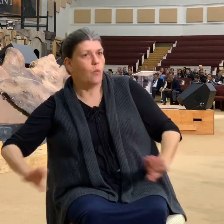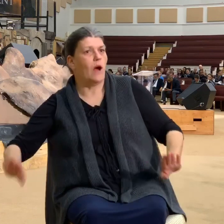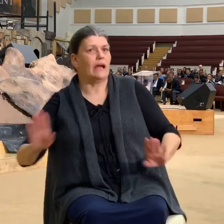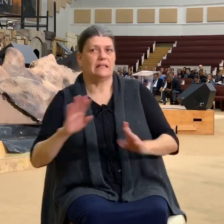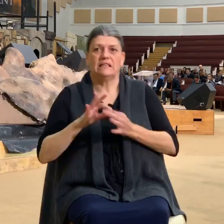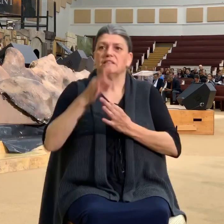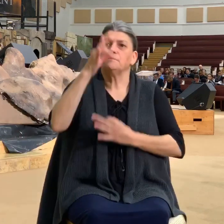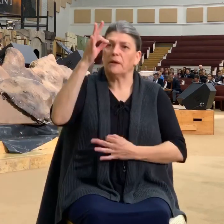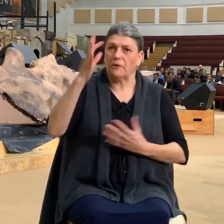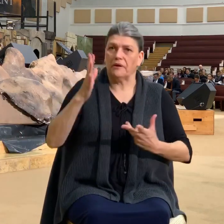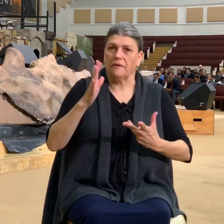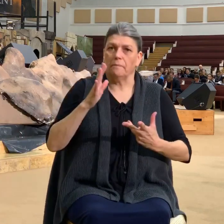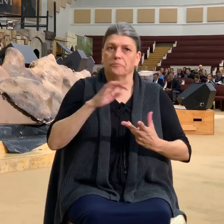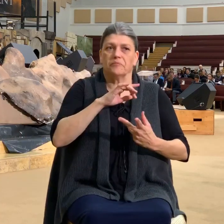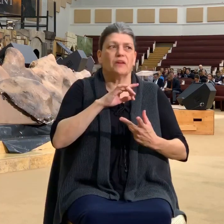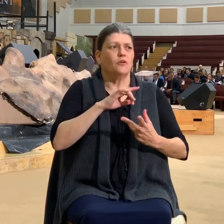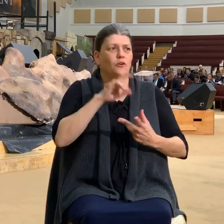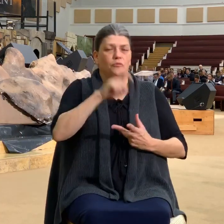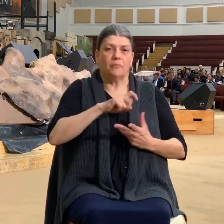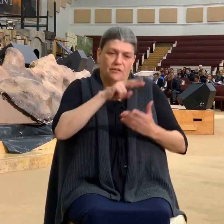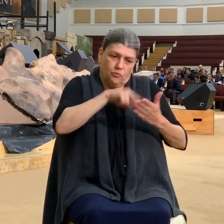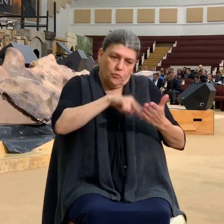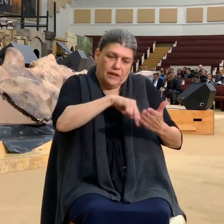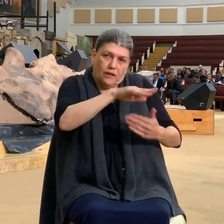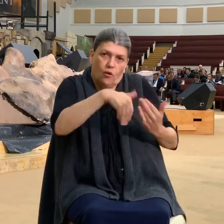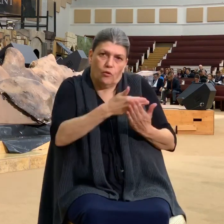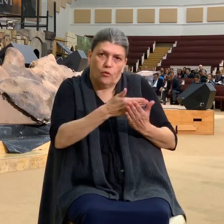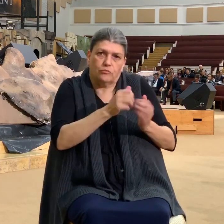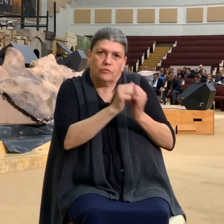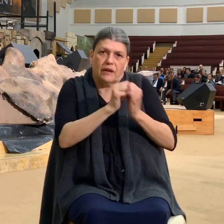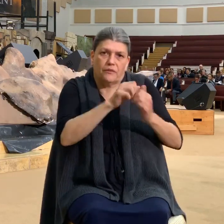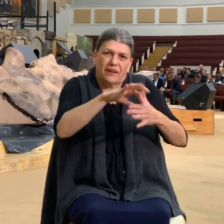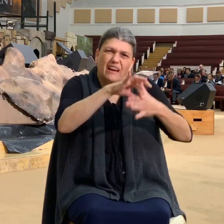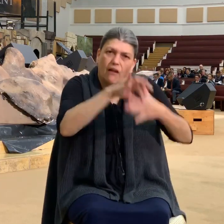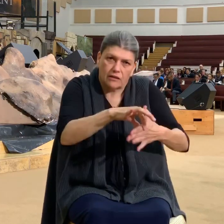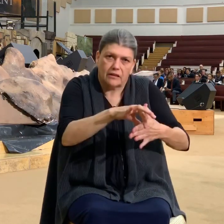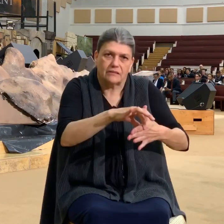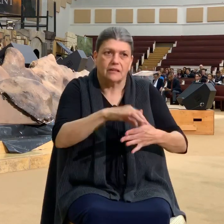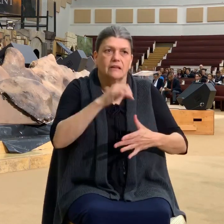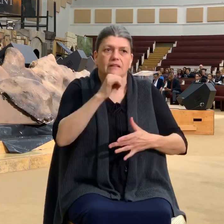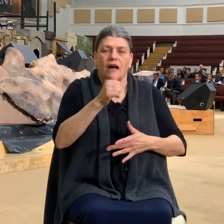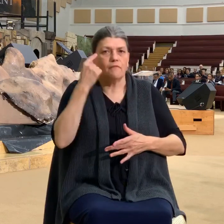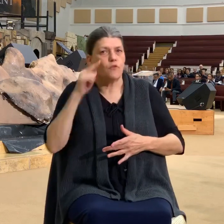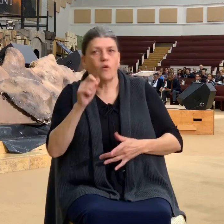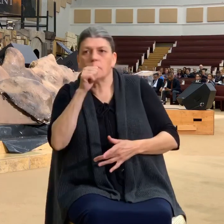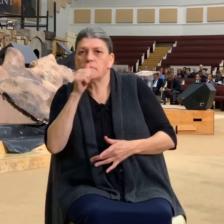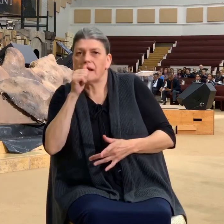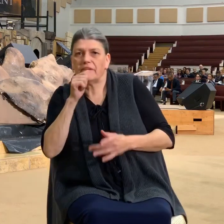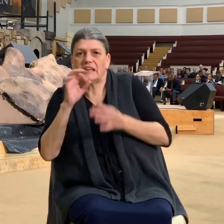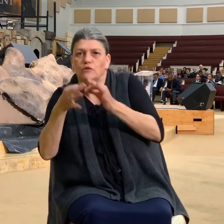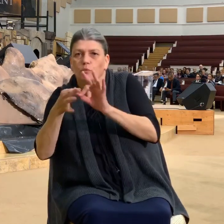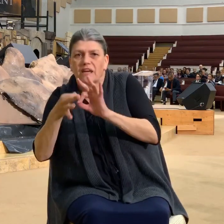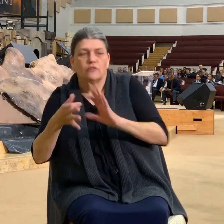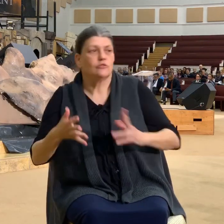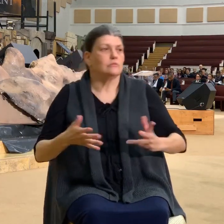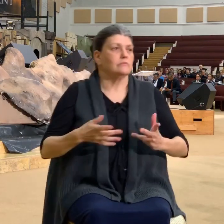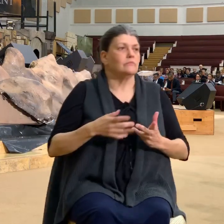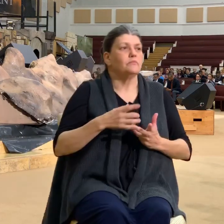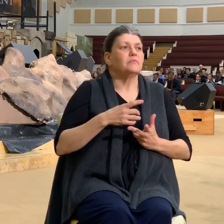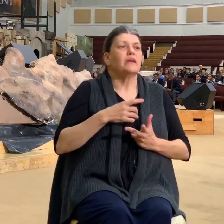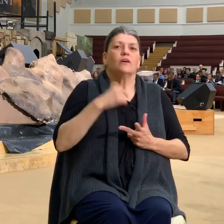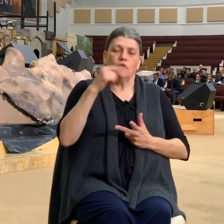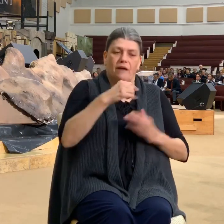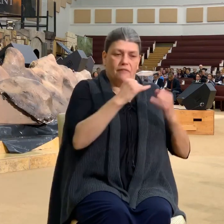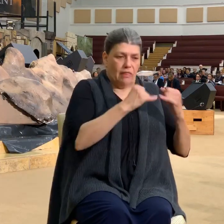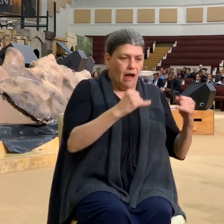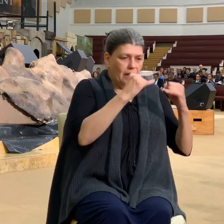to, you got to put all this together. This is why the word of God is not for private interpretation. That means you build line upon line, precept upon precept.